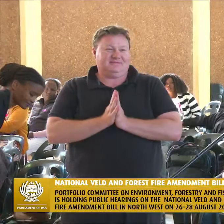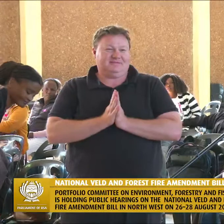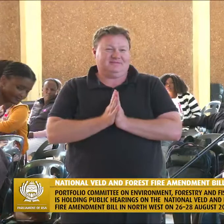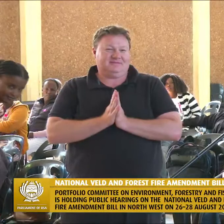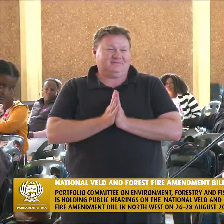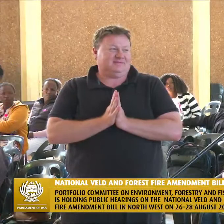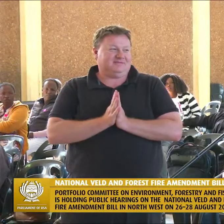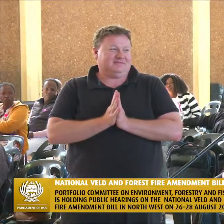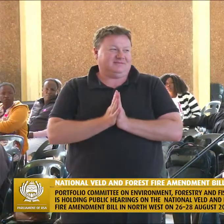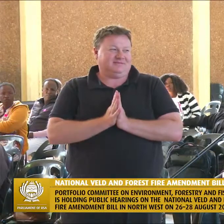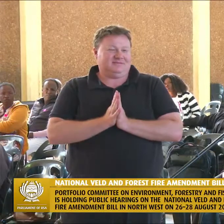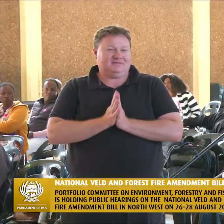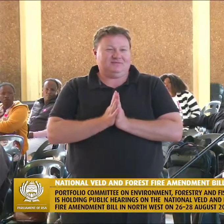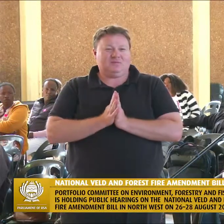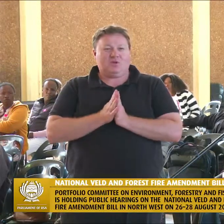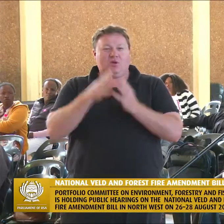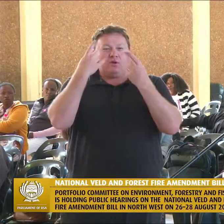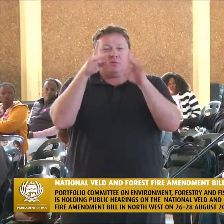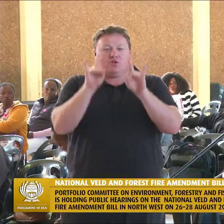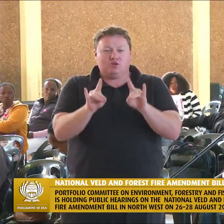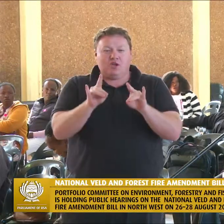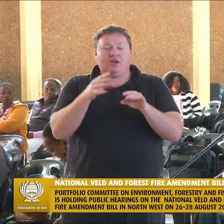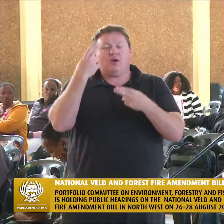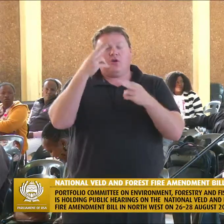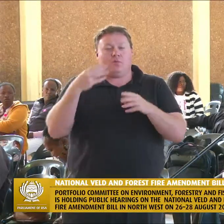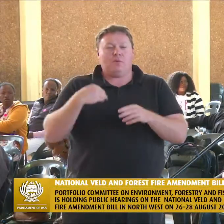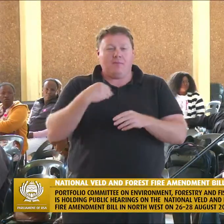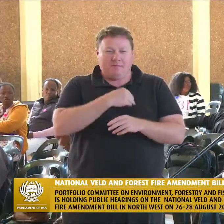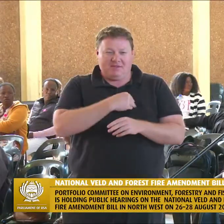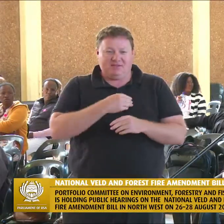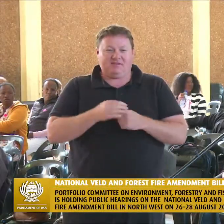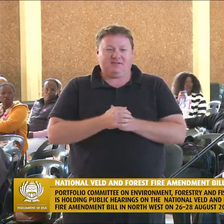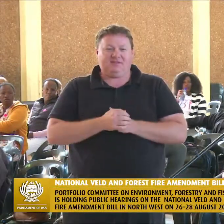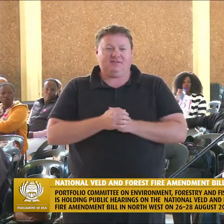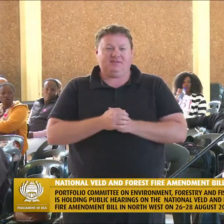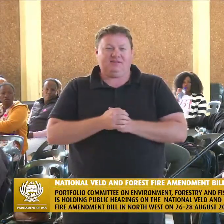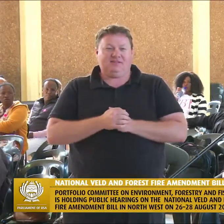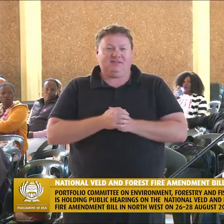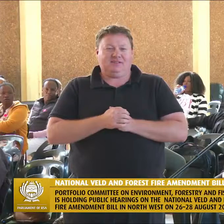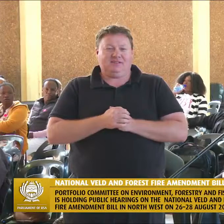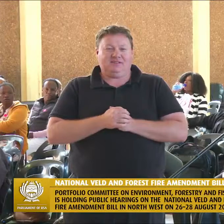mr chairman honorable chairman honorable members ladies and gentlemen